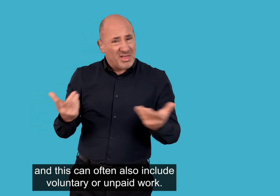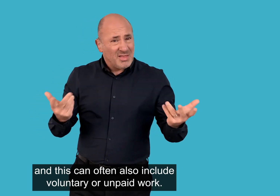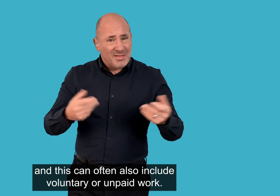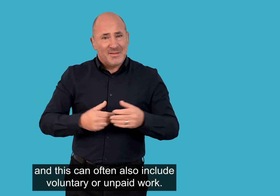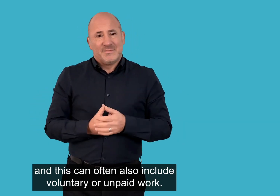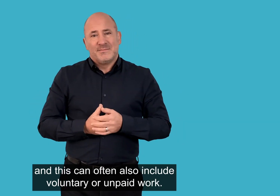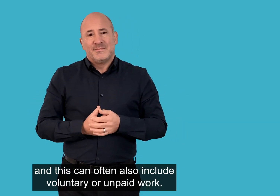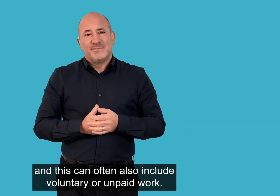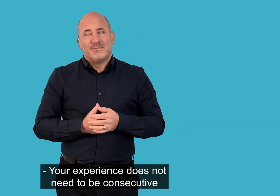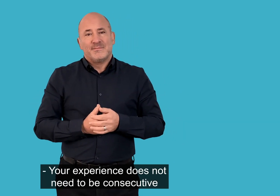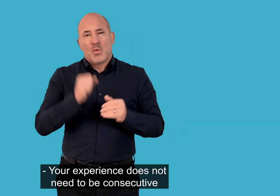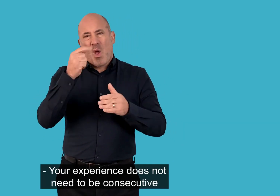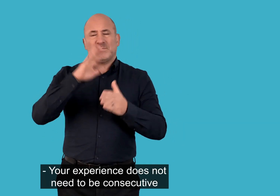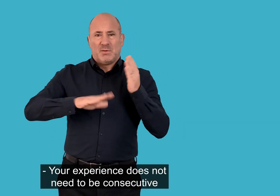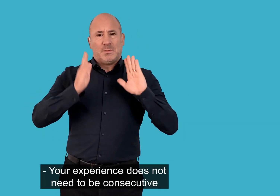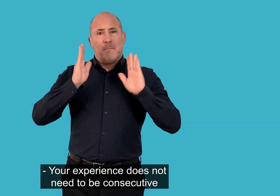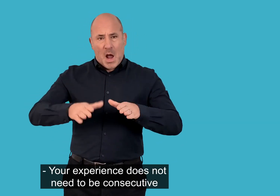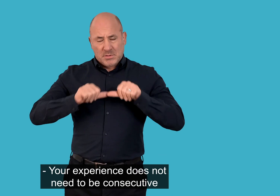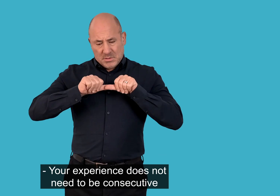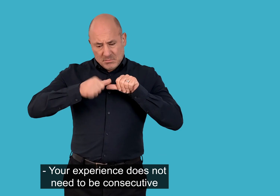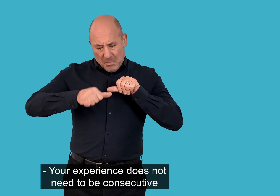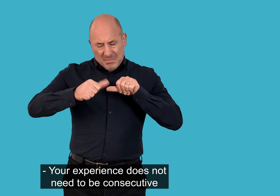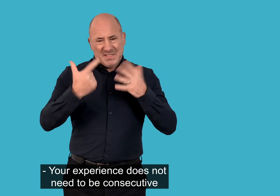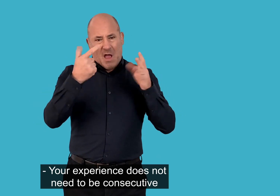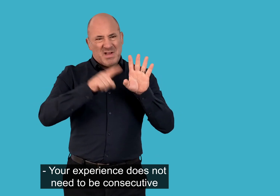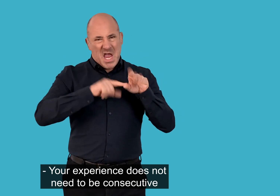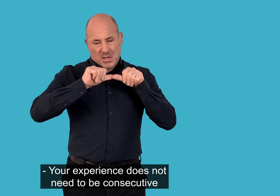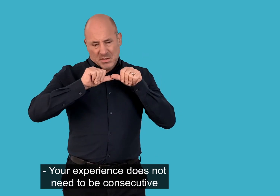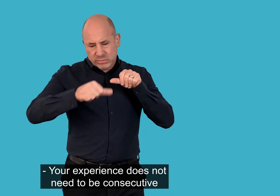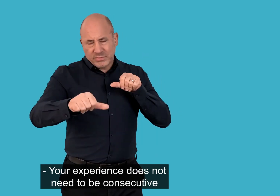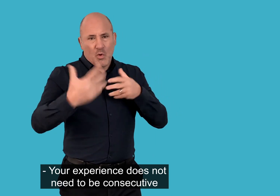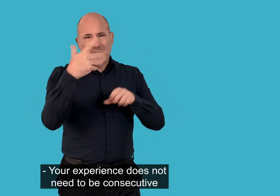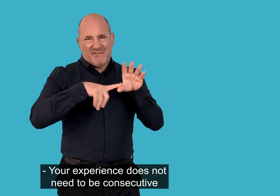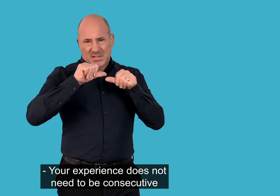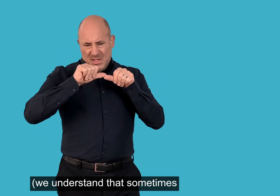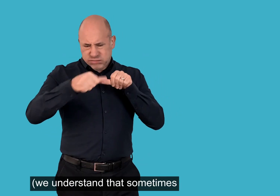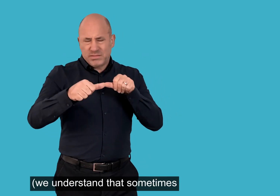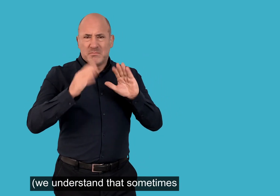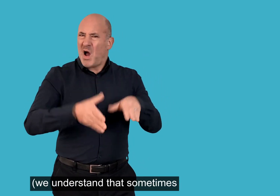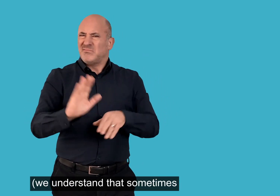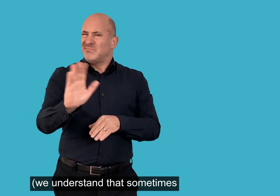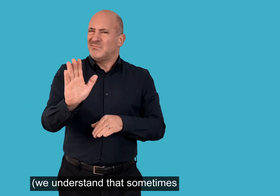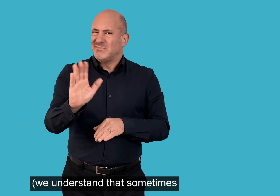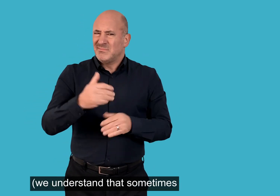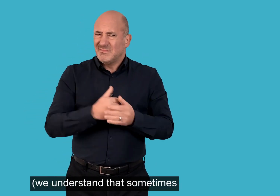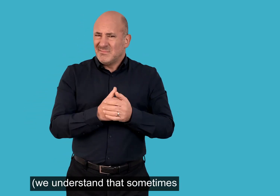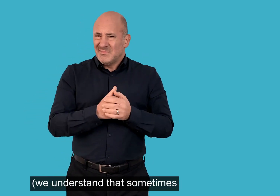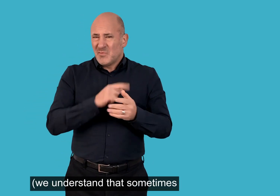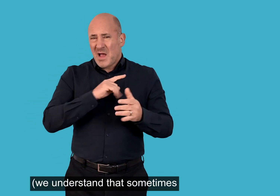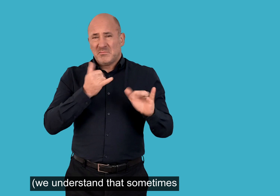include voluntary or unpaid work. Your experience does not need to be consecutive. We understand that